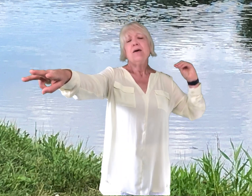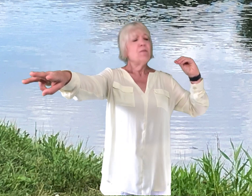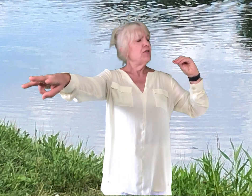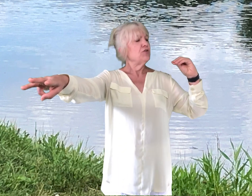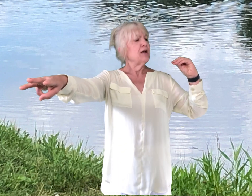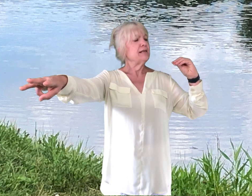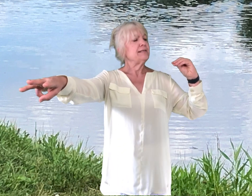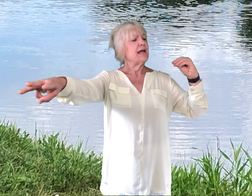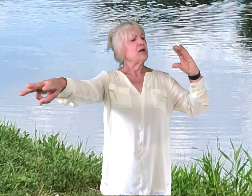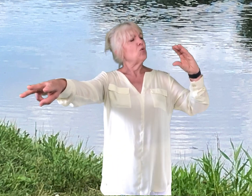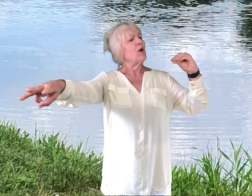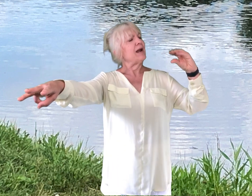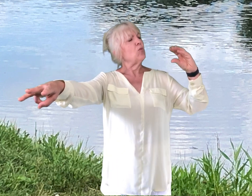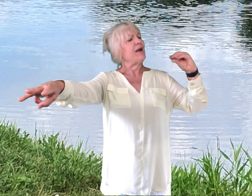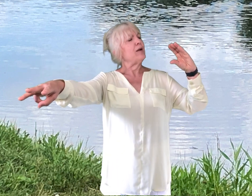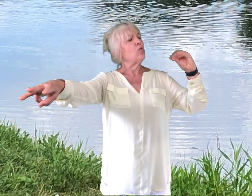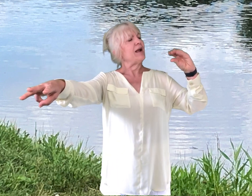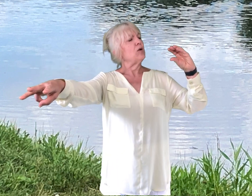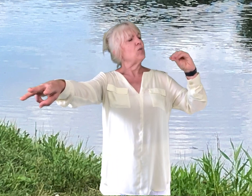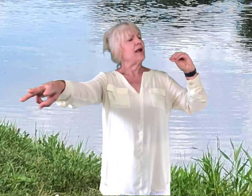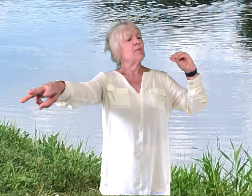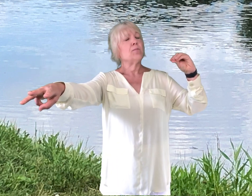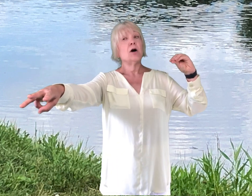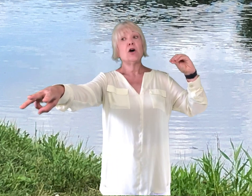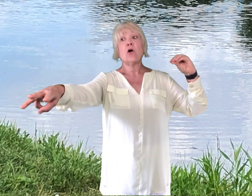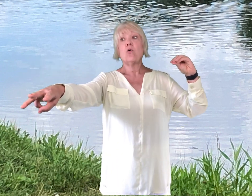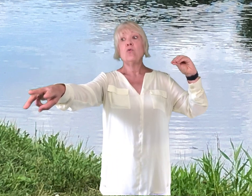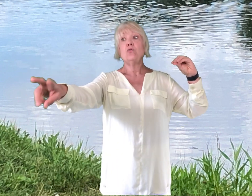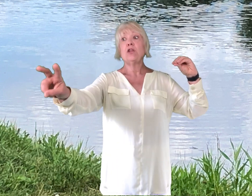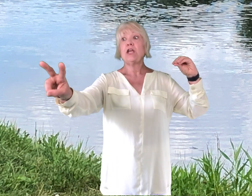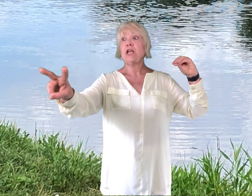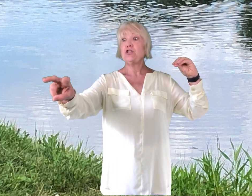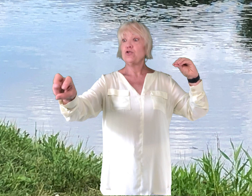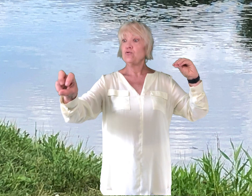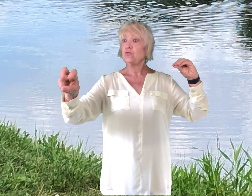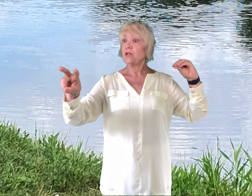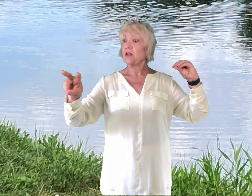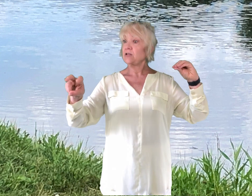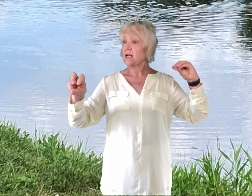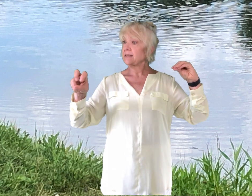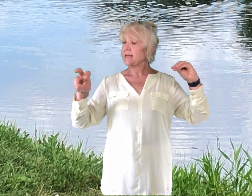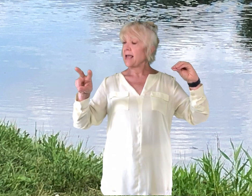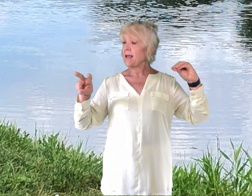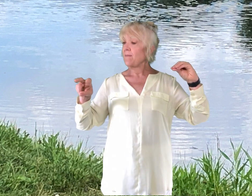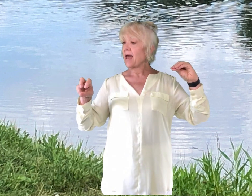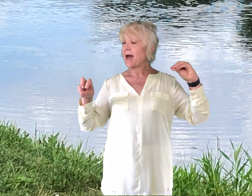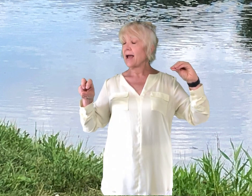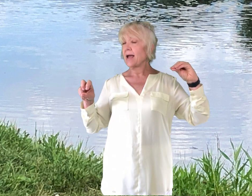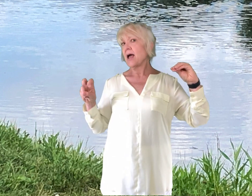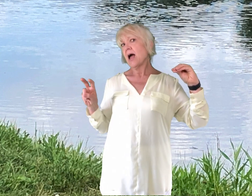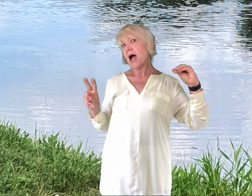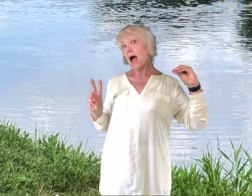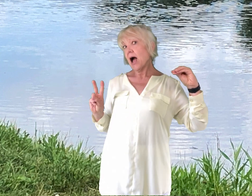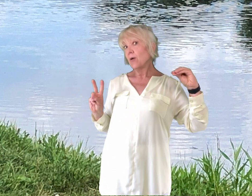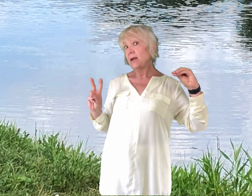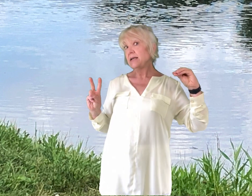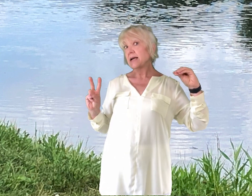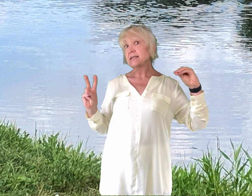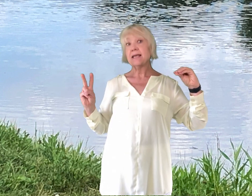Mother duck said, but only two little ducks came back. How many ducks